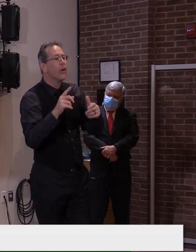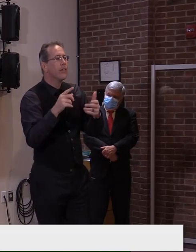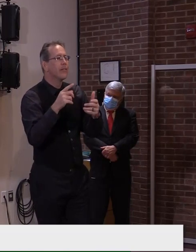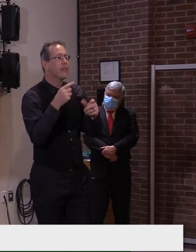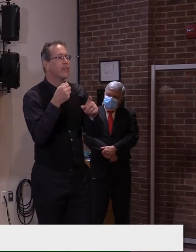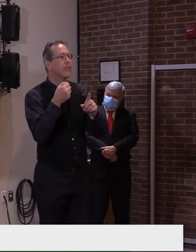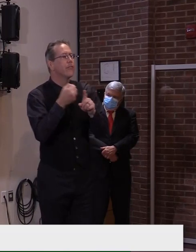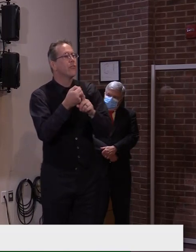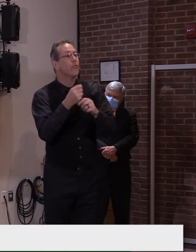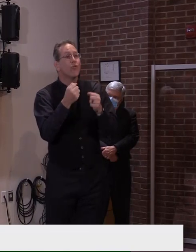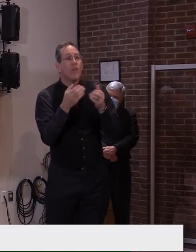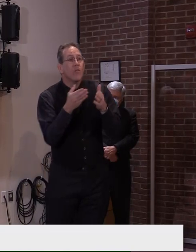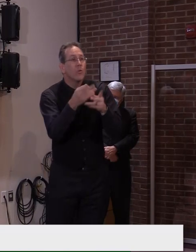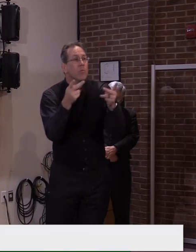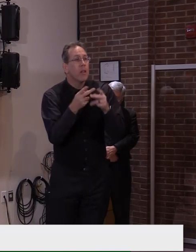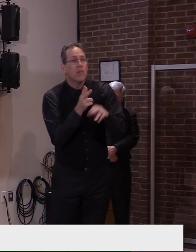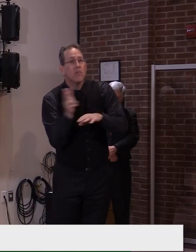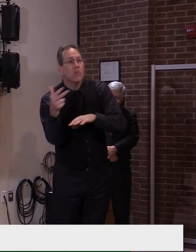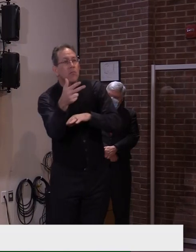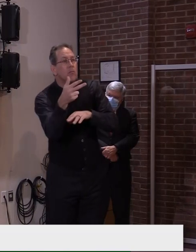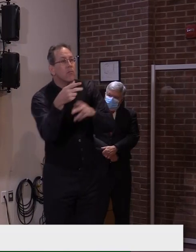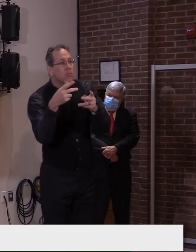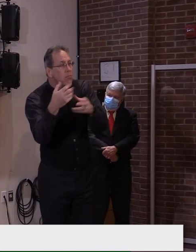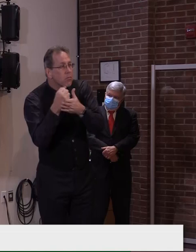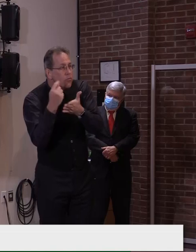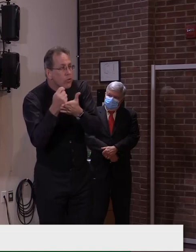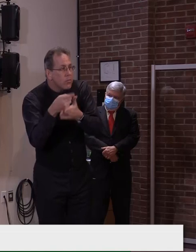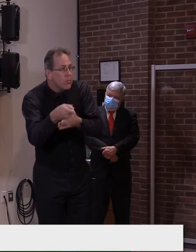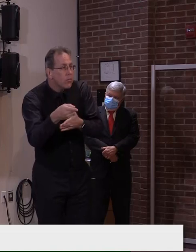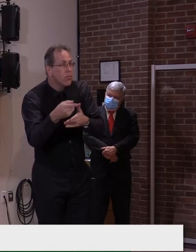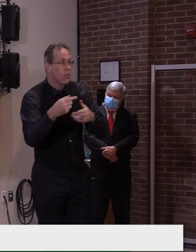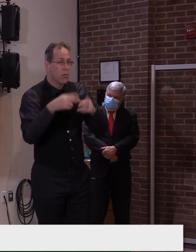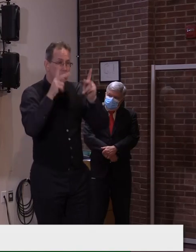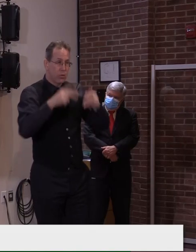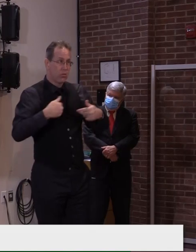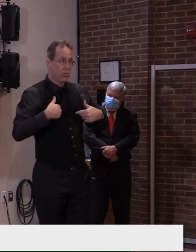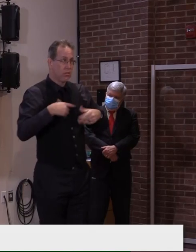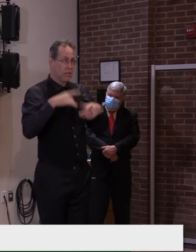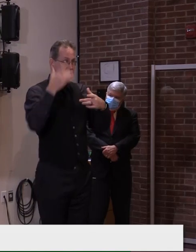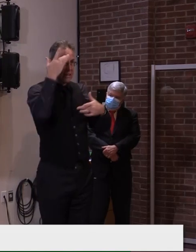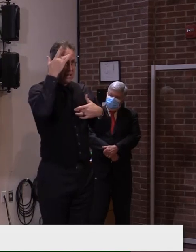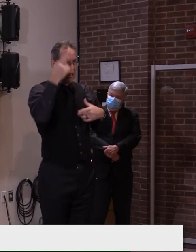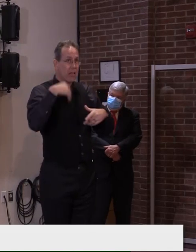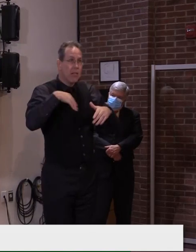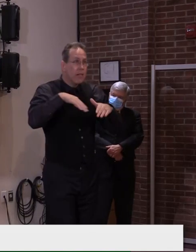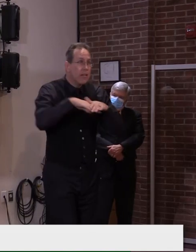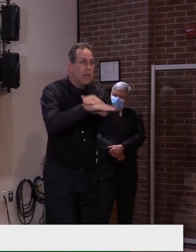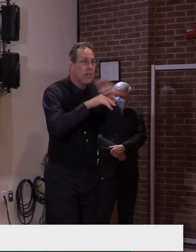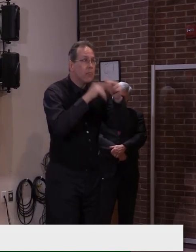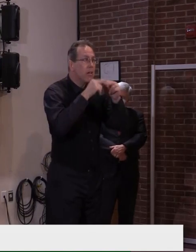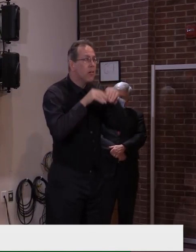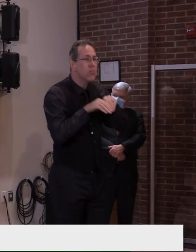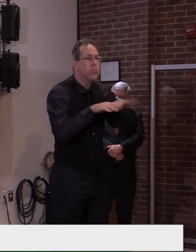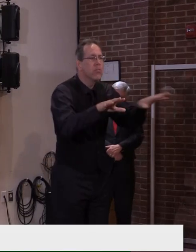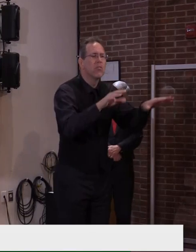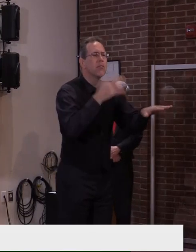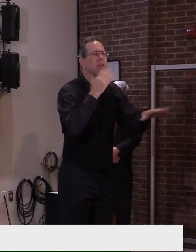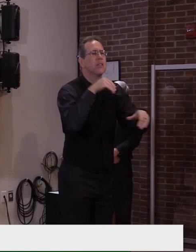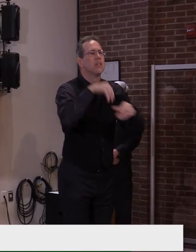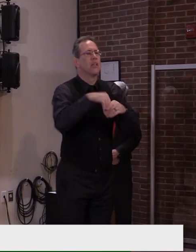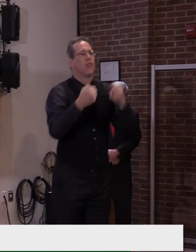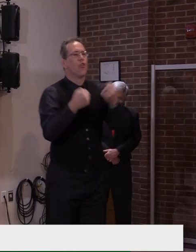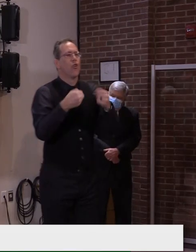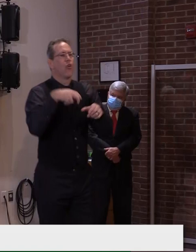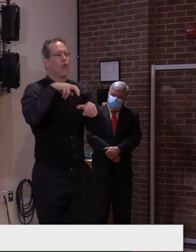confronting the public and pharmacists, et cetera. And it will be still determined by their